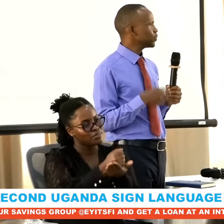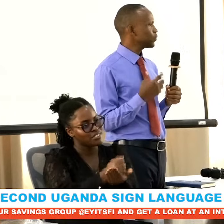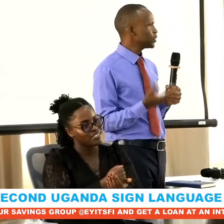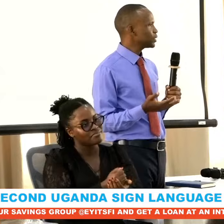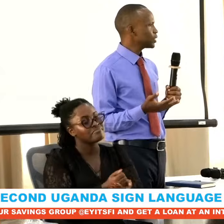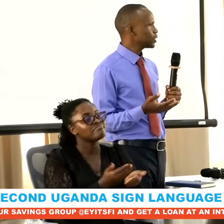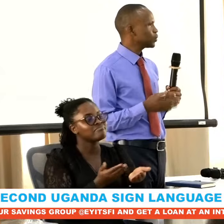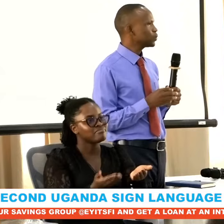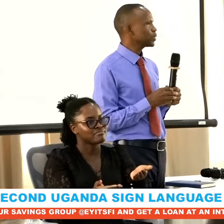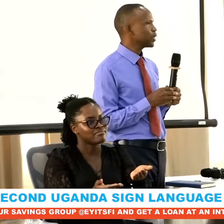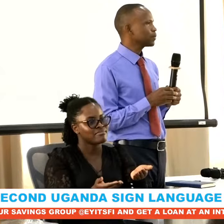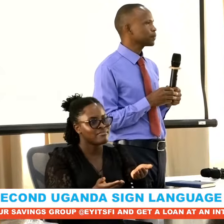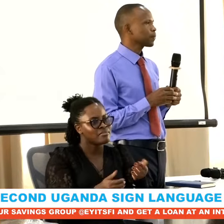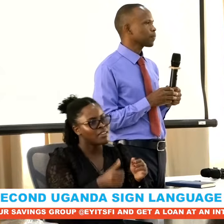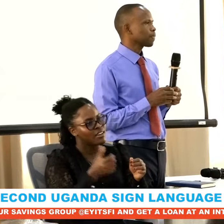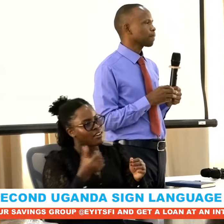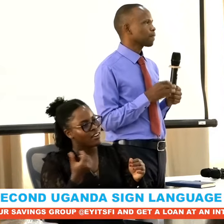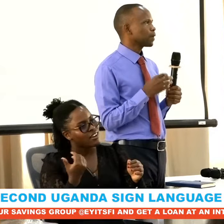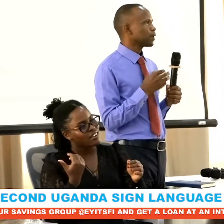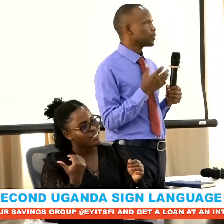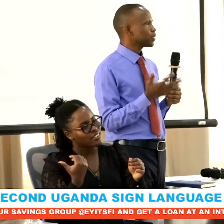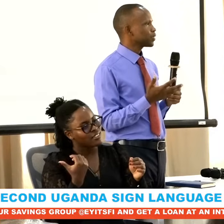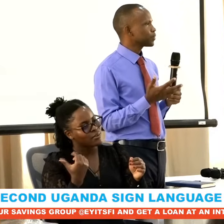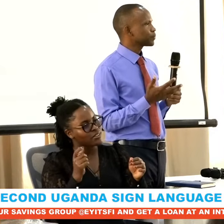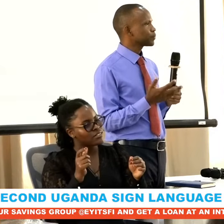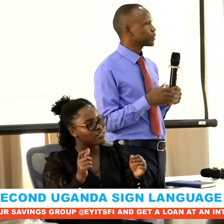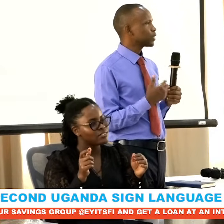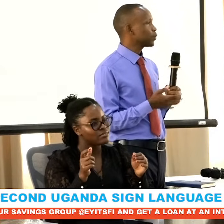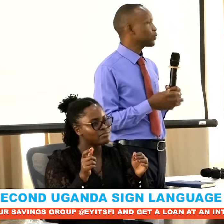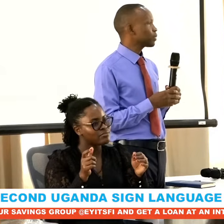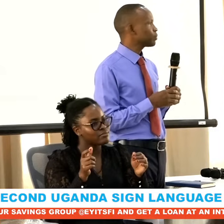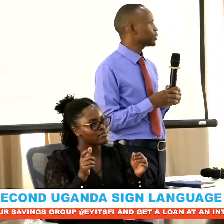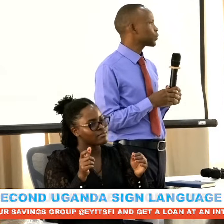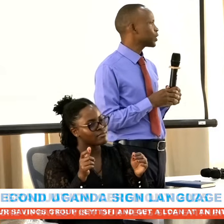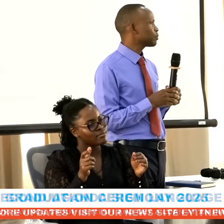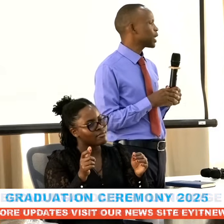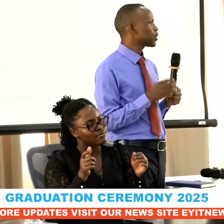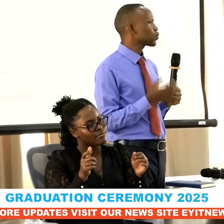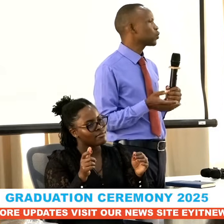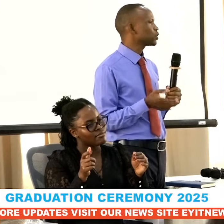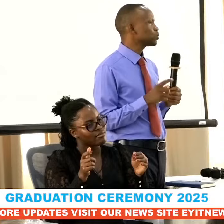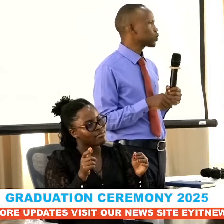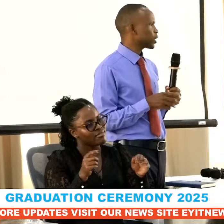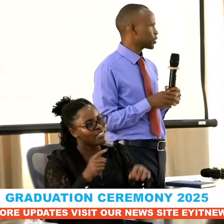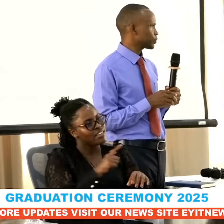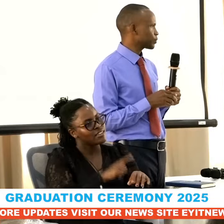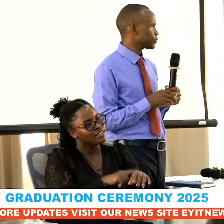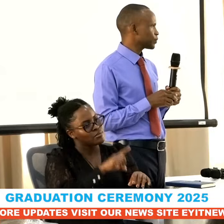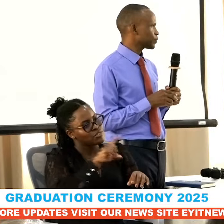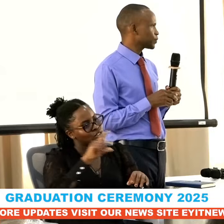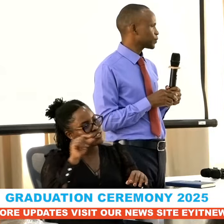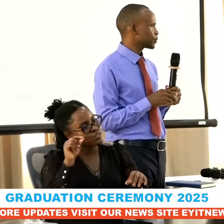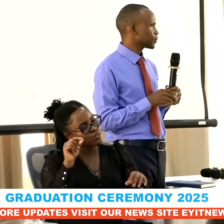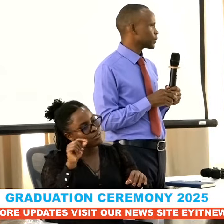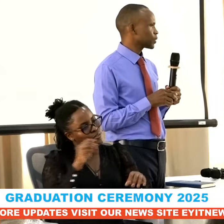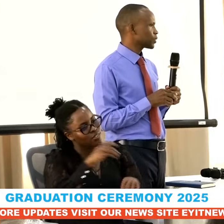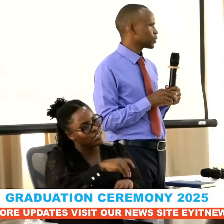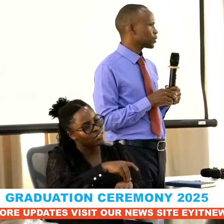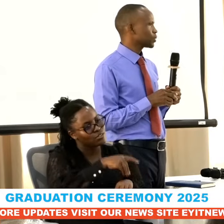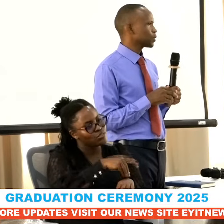gone, visited the doctor, and the doctor prescribed the wrong drug.